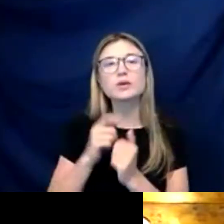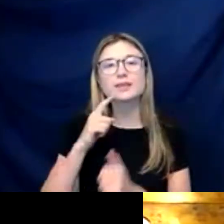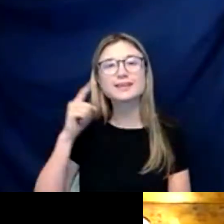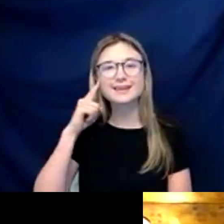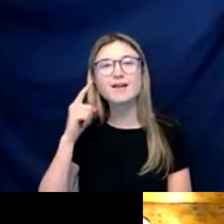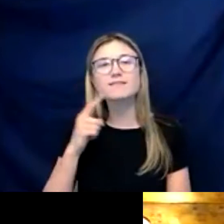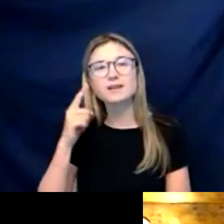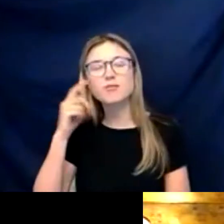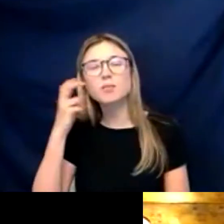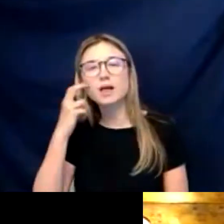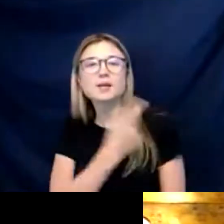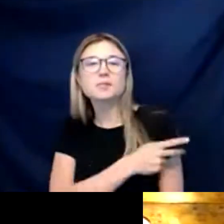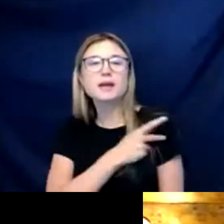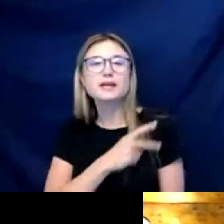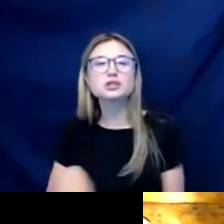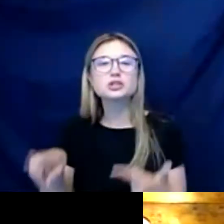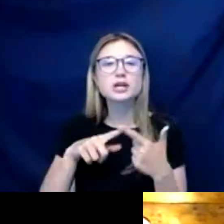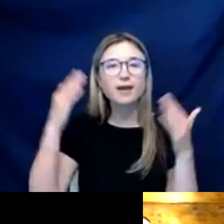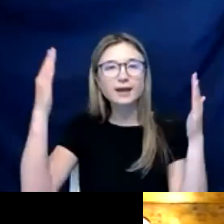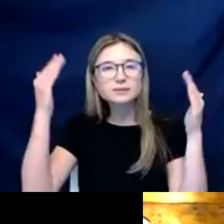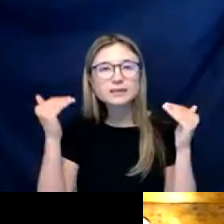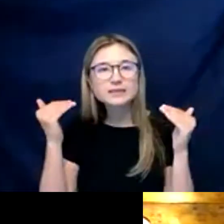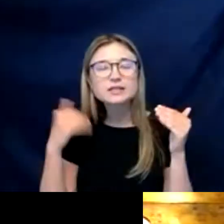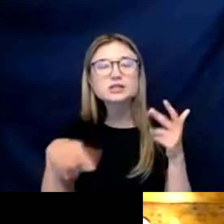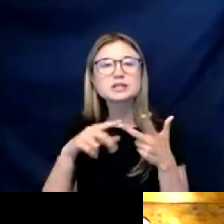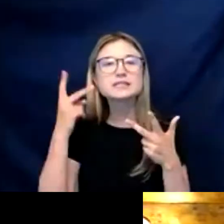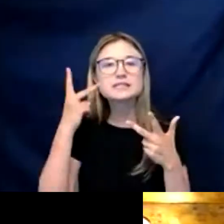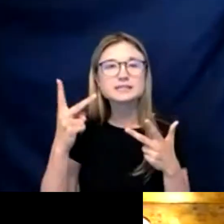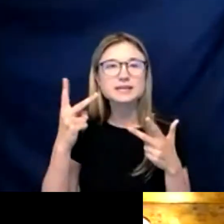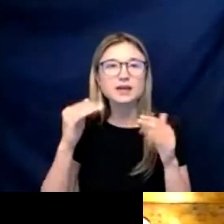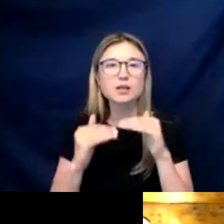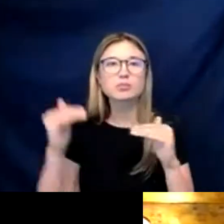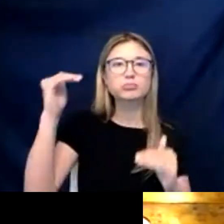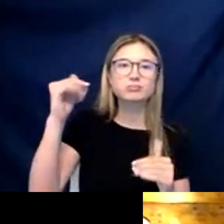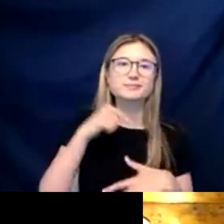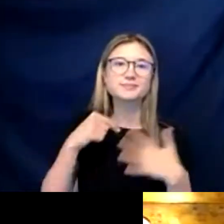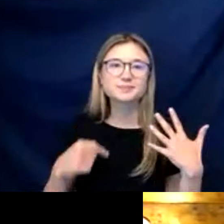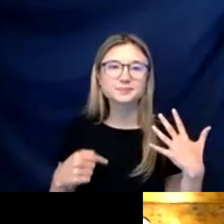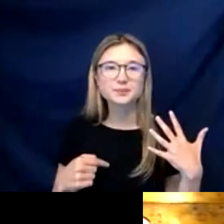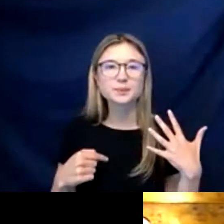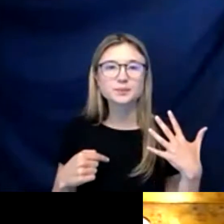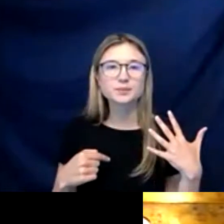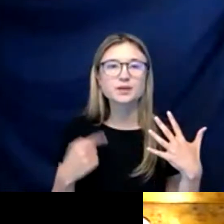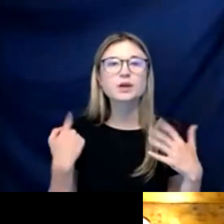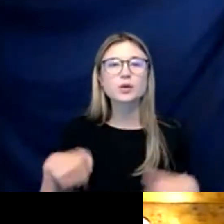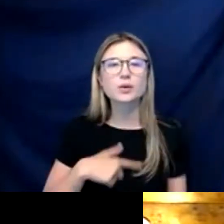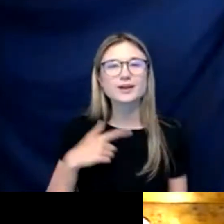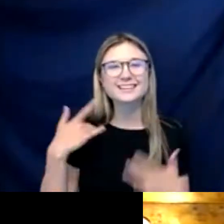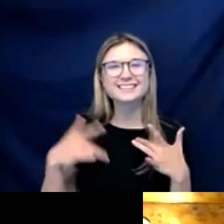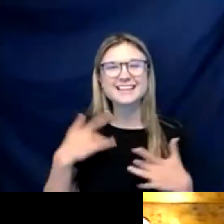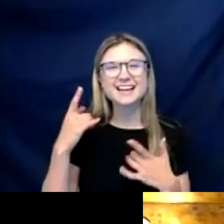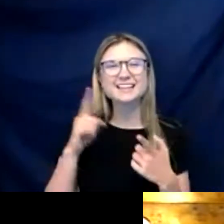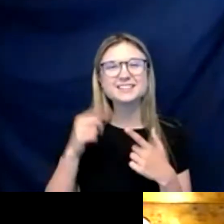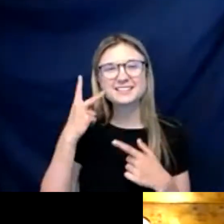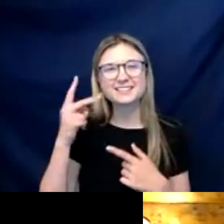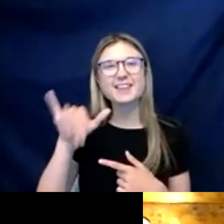certain expectations, acknowledge gaps in equity, et cetera. So we're really excited to see that, that piece move